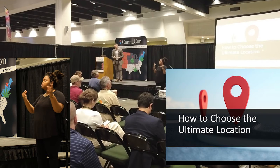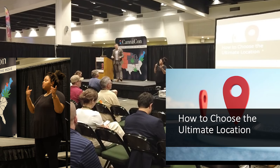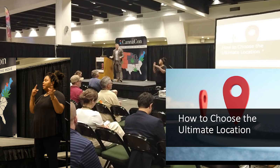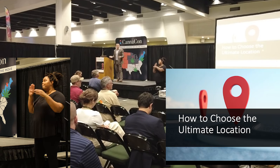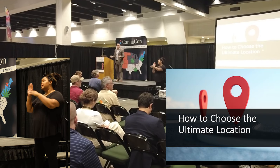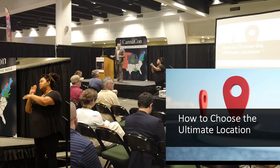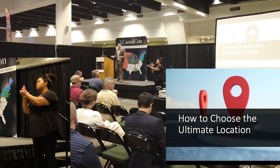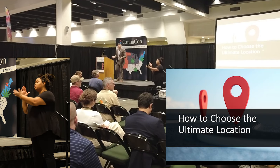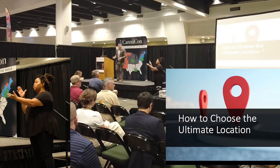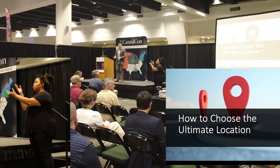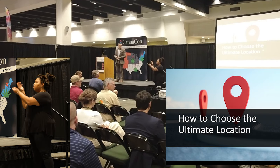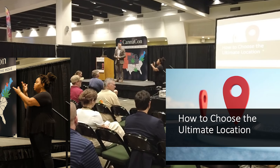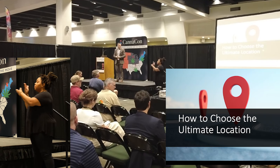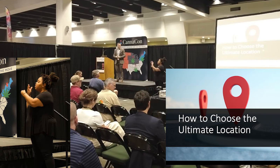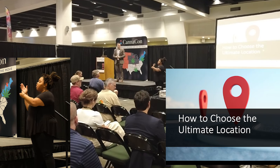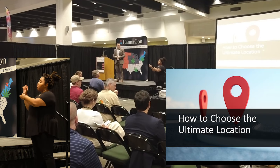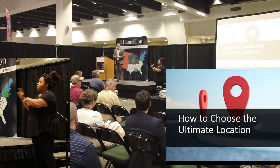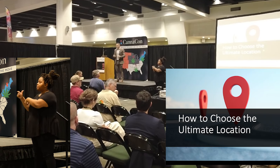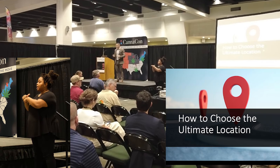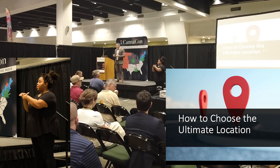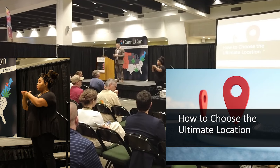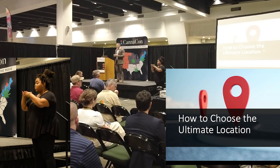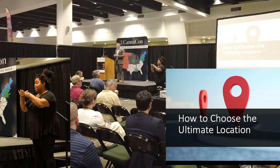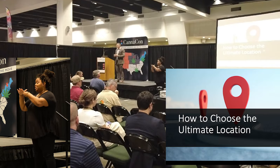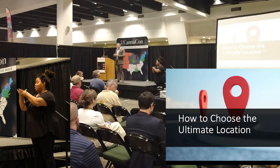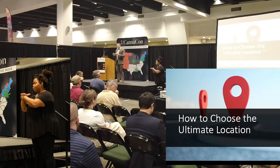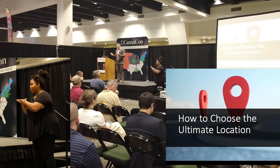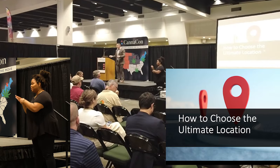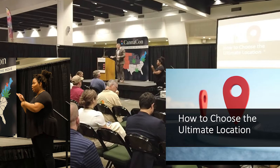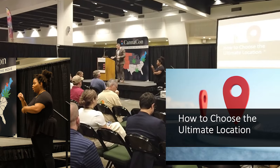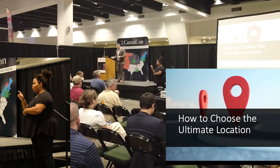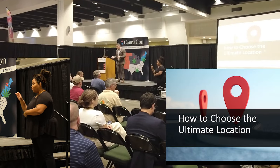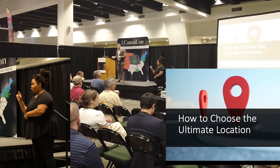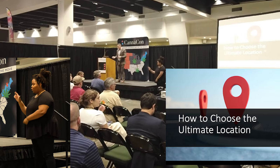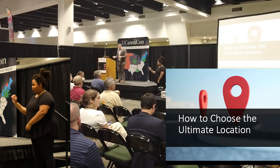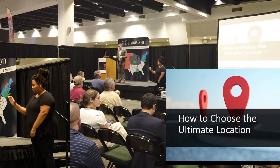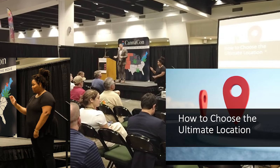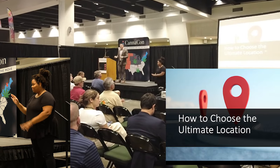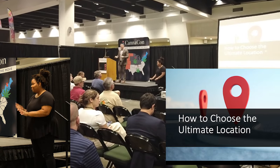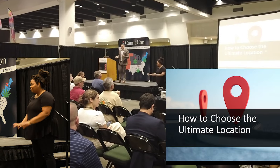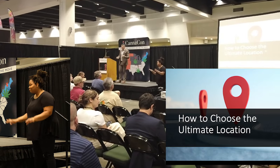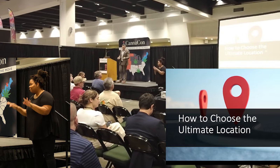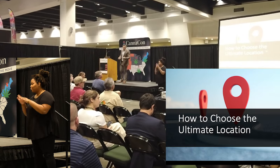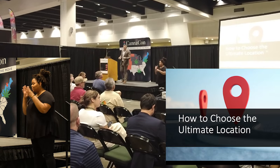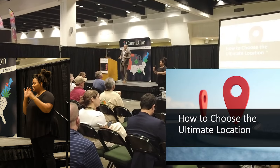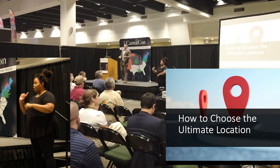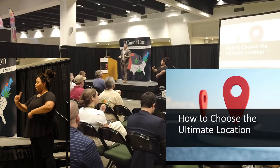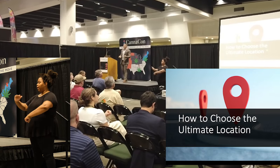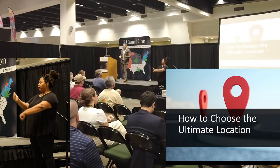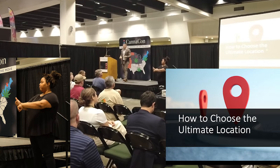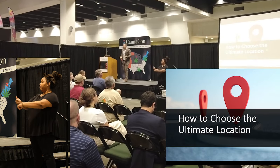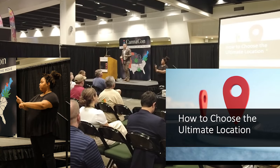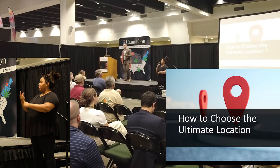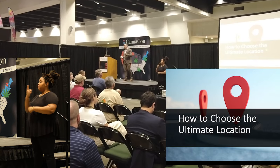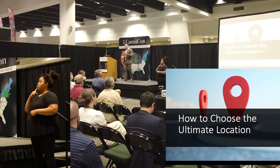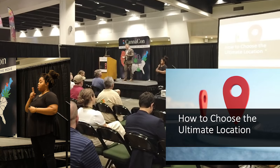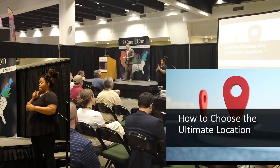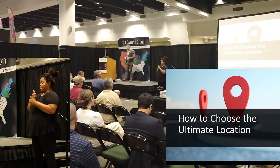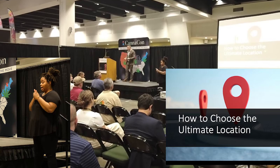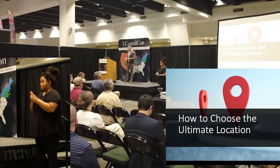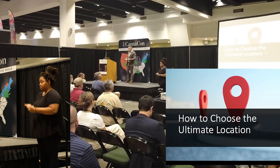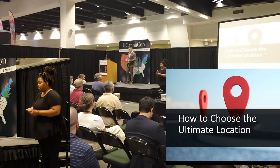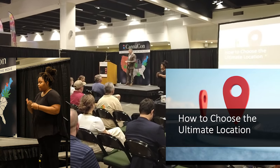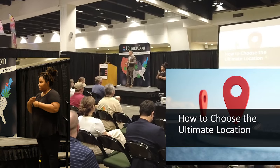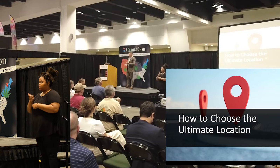all the time, is location, location, location. Choosing a location is going to be ultimately extremely important. One, from a compliance side, to ensure that you'll actually be